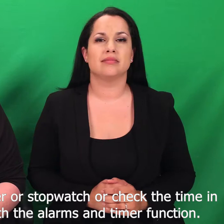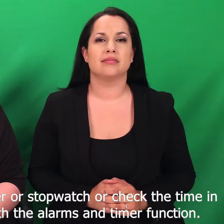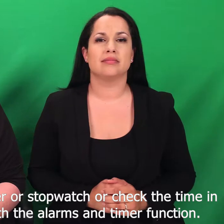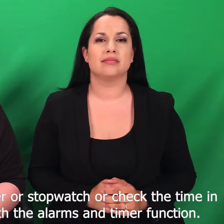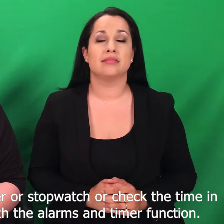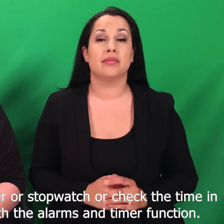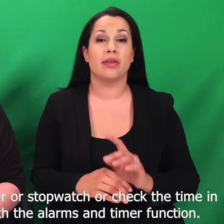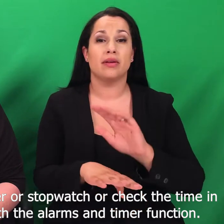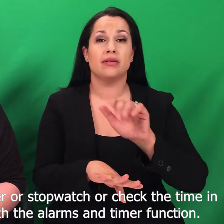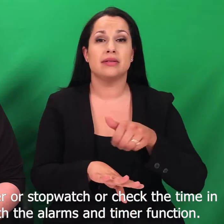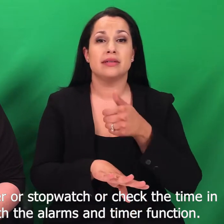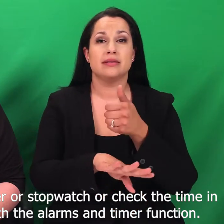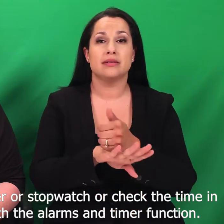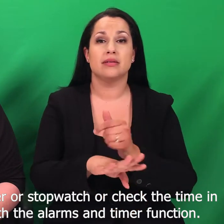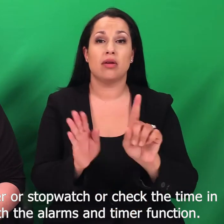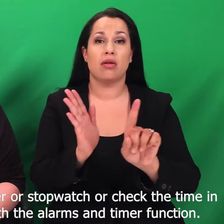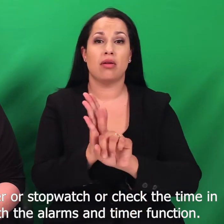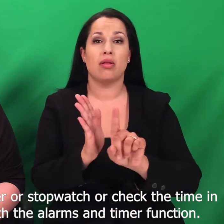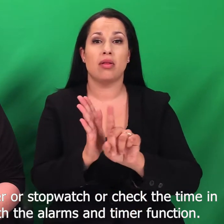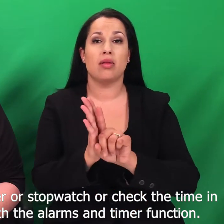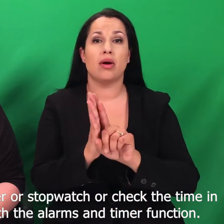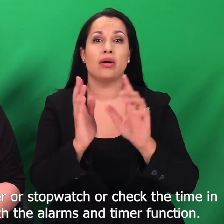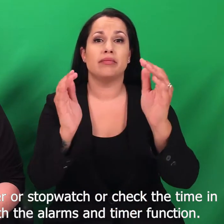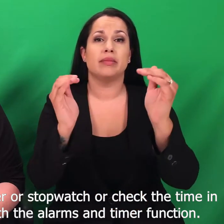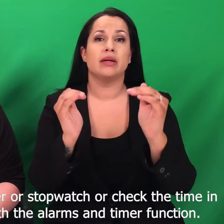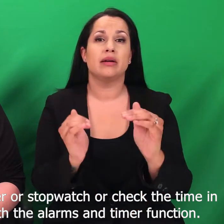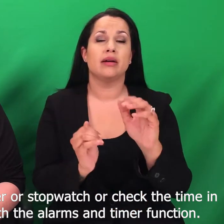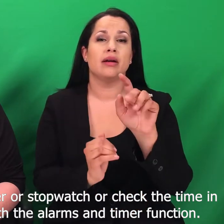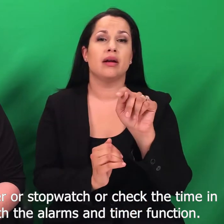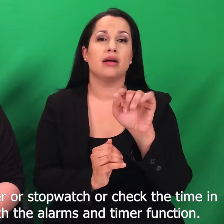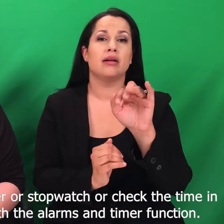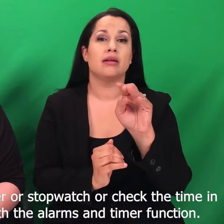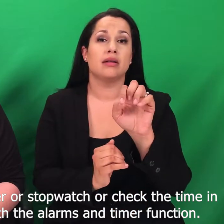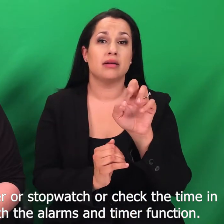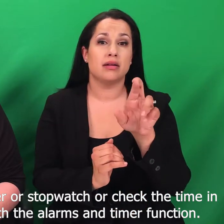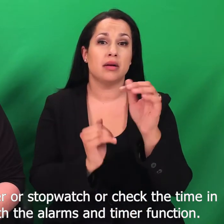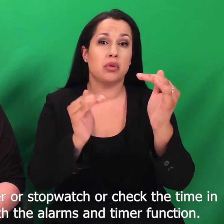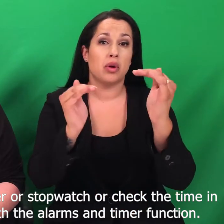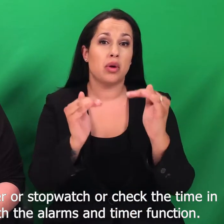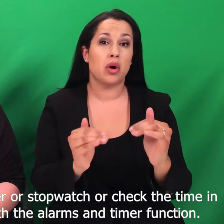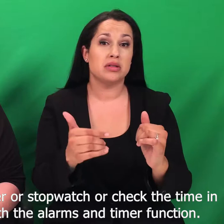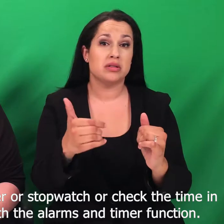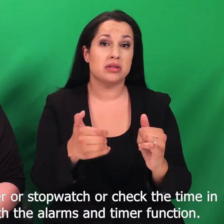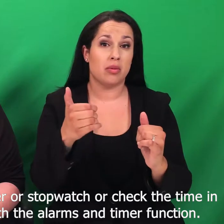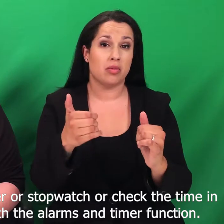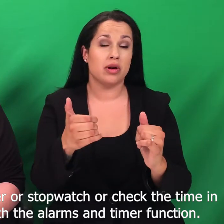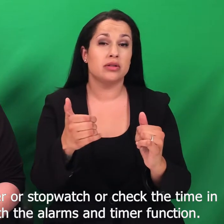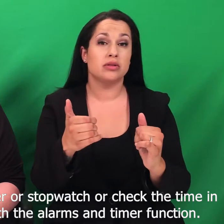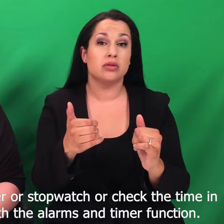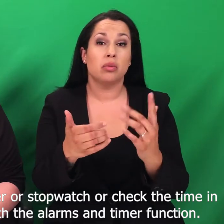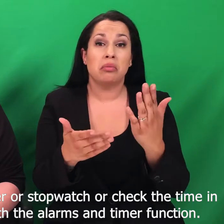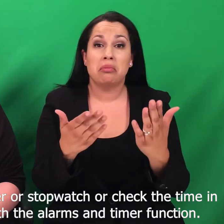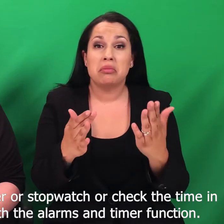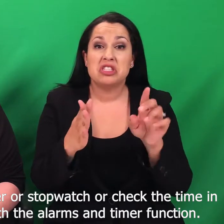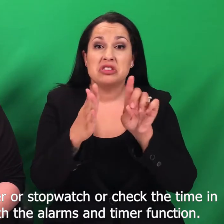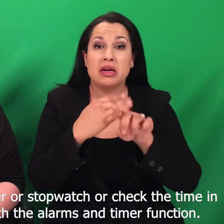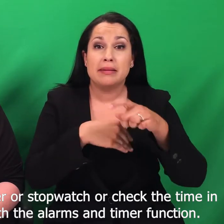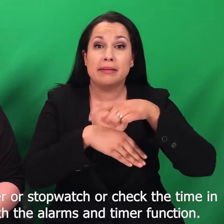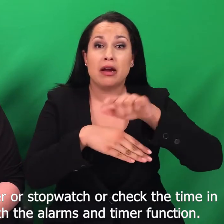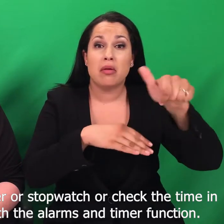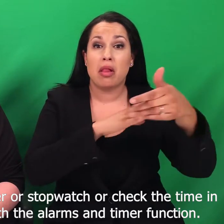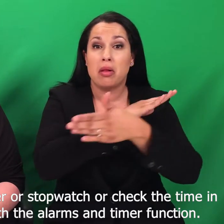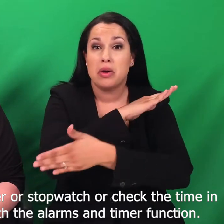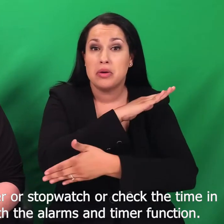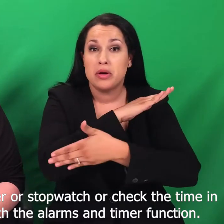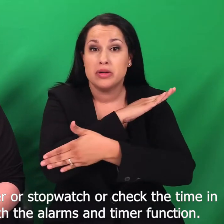set an alarm, timer, or stopwatch, or check the time in another country with the